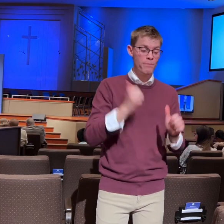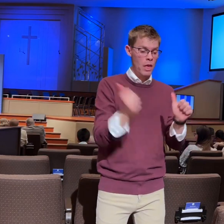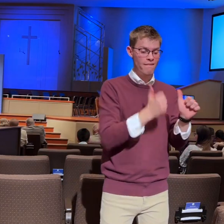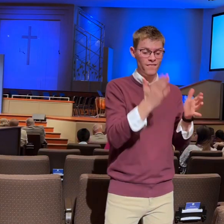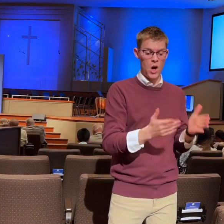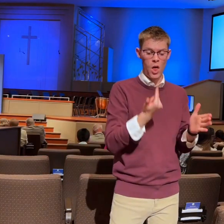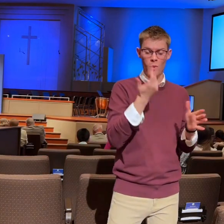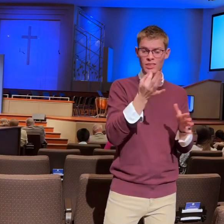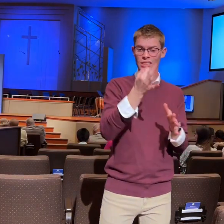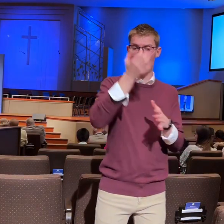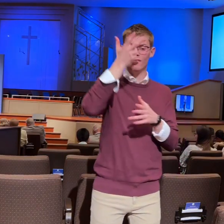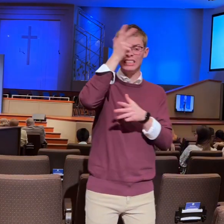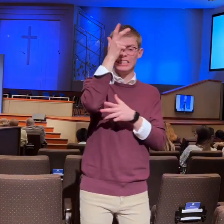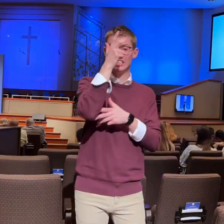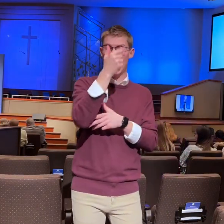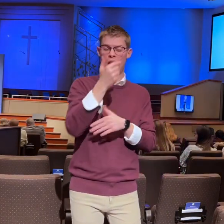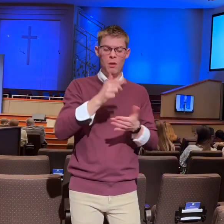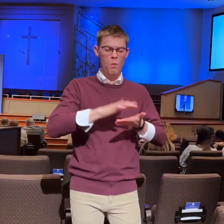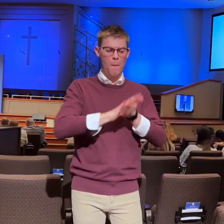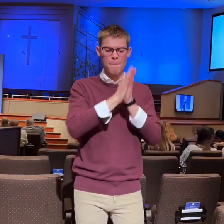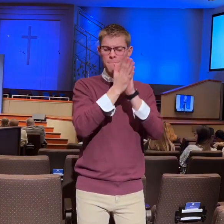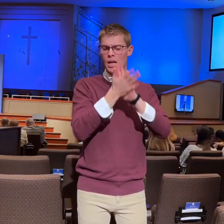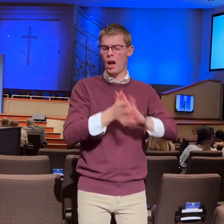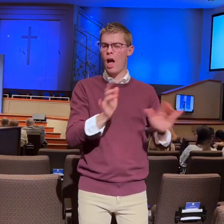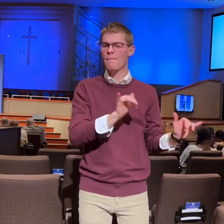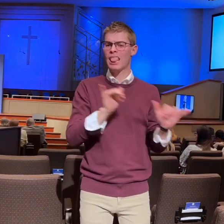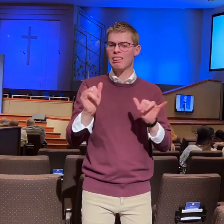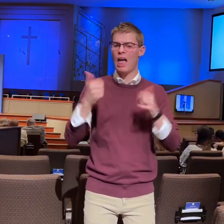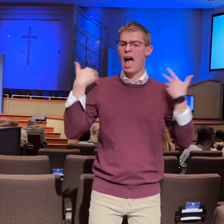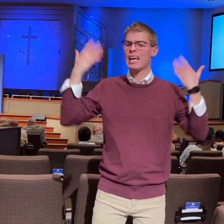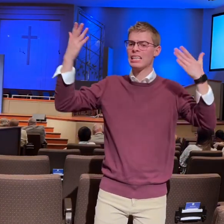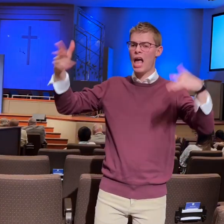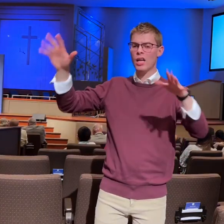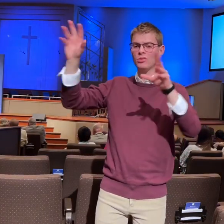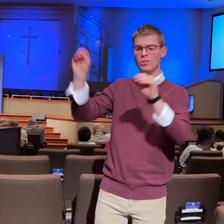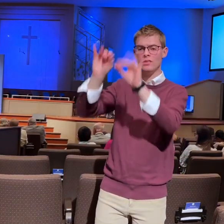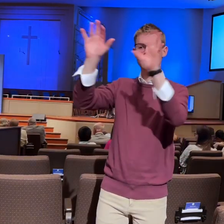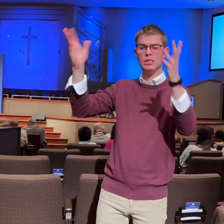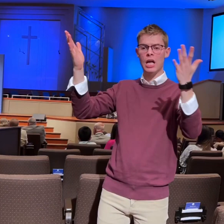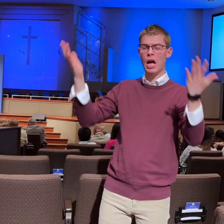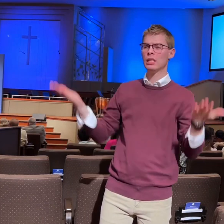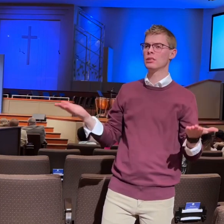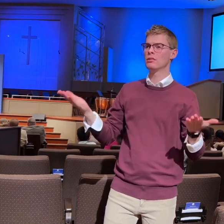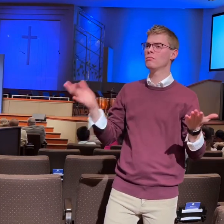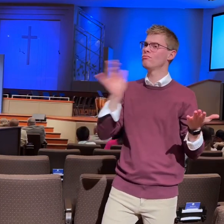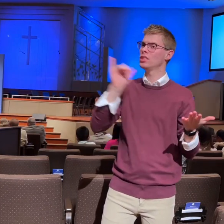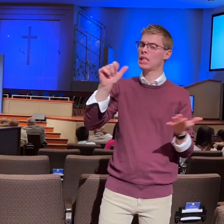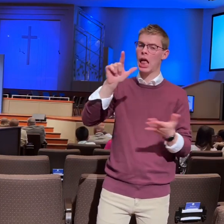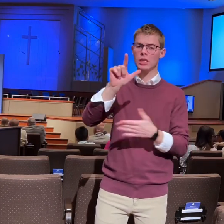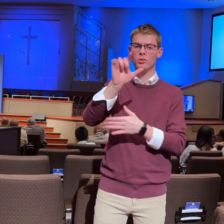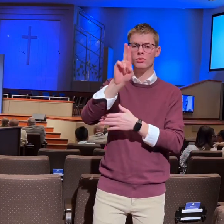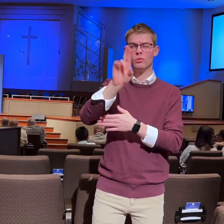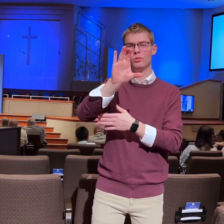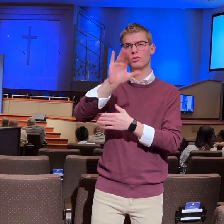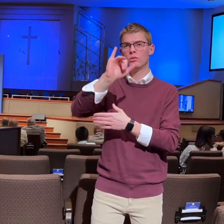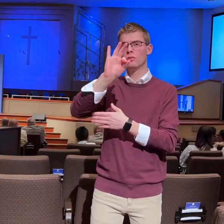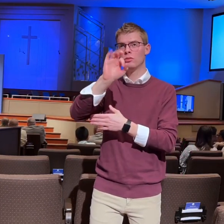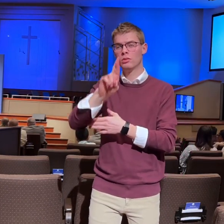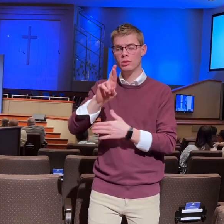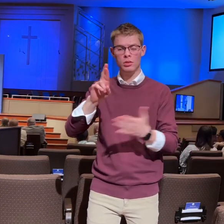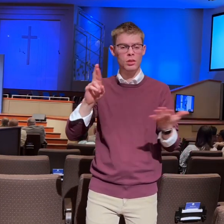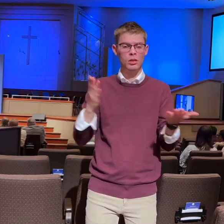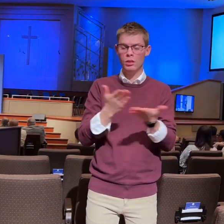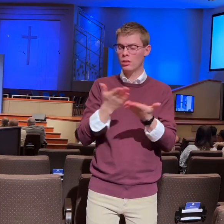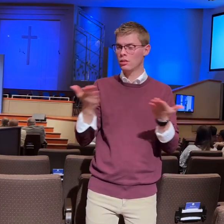marvel, for Satan himself is transformed into an angel of light. Someone says, how can the whole world one day follow the Antichrist?